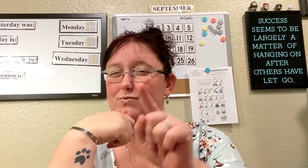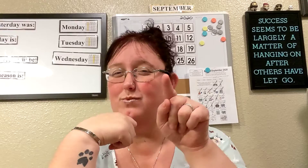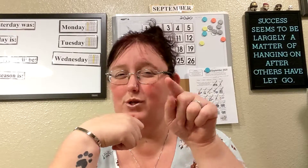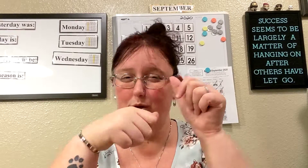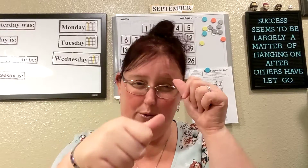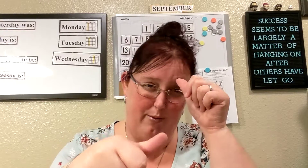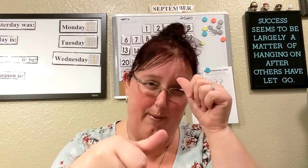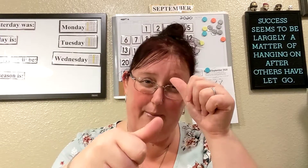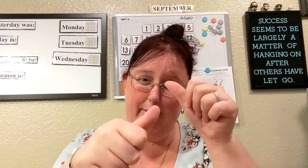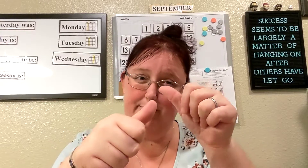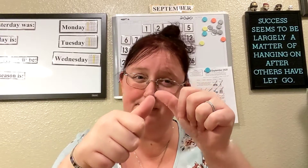Do you remember